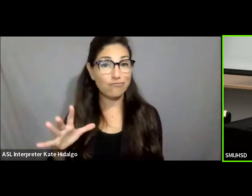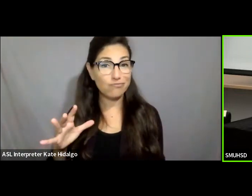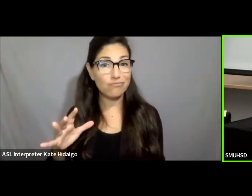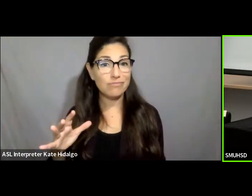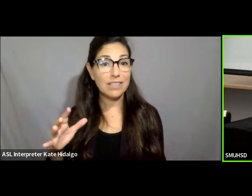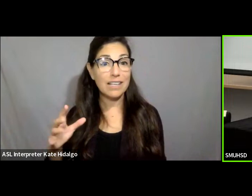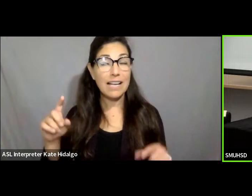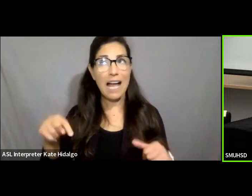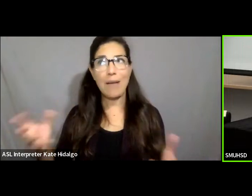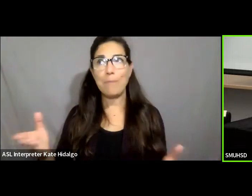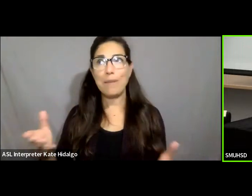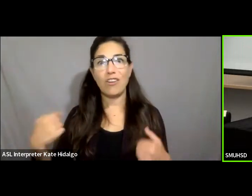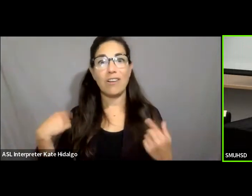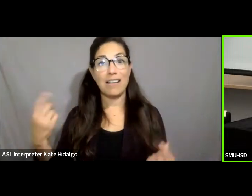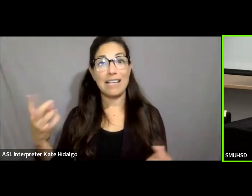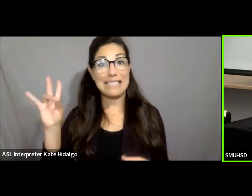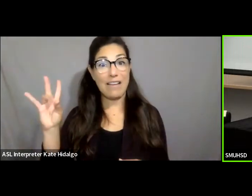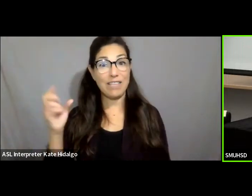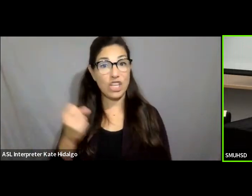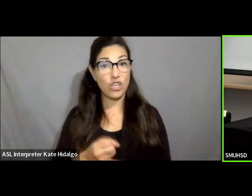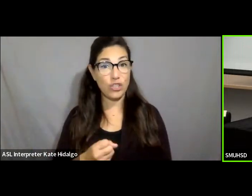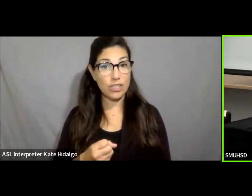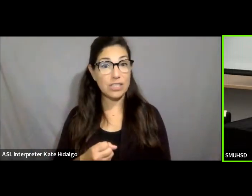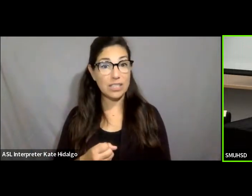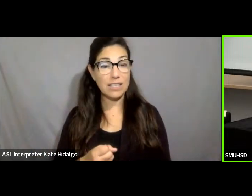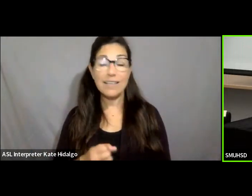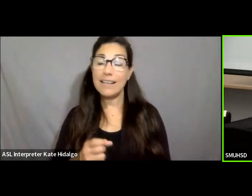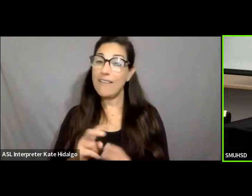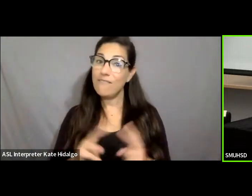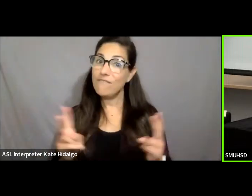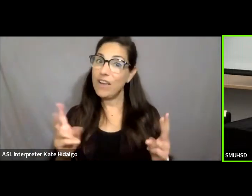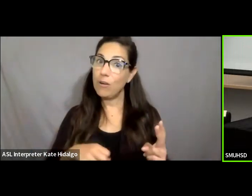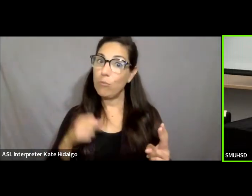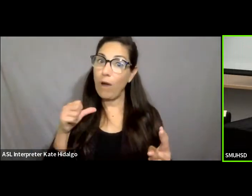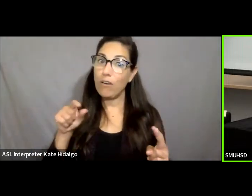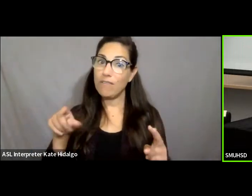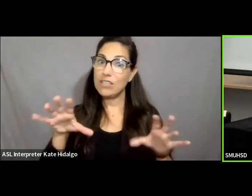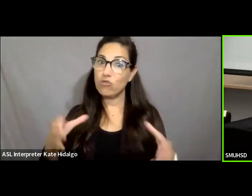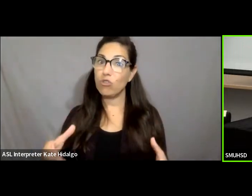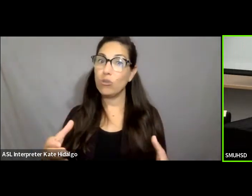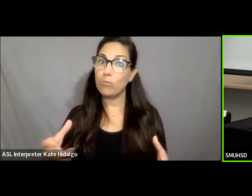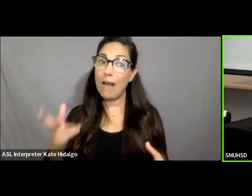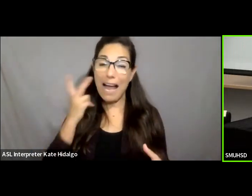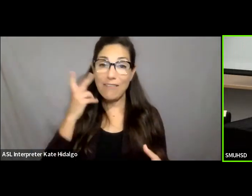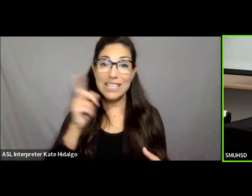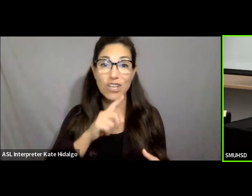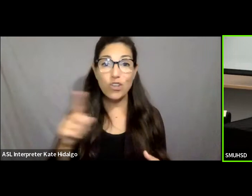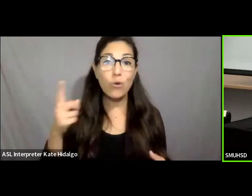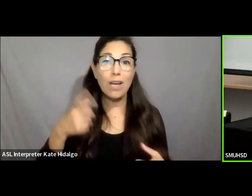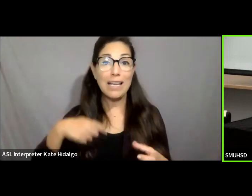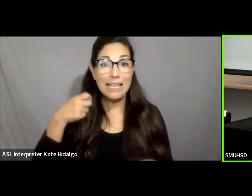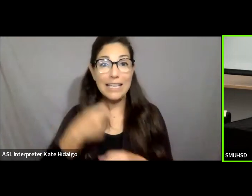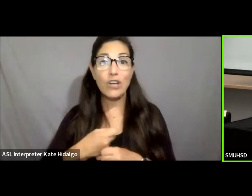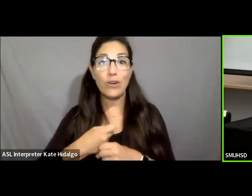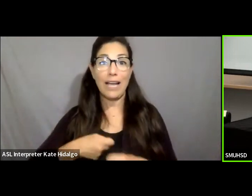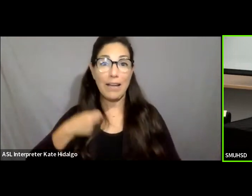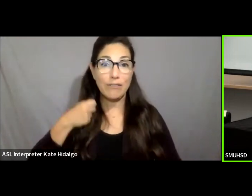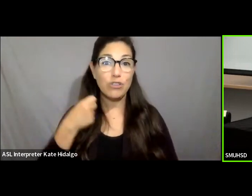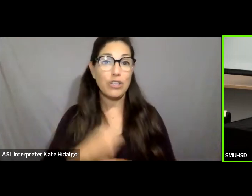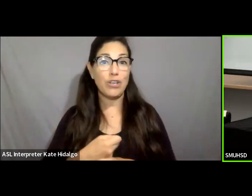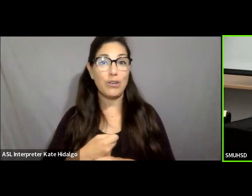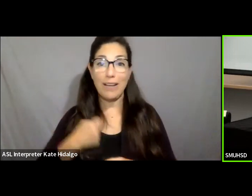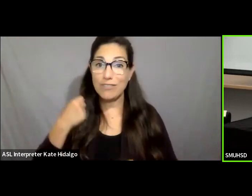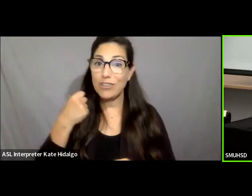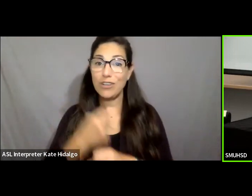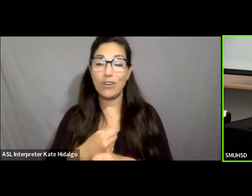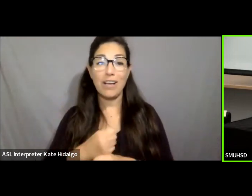been here for about 7 years now. I am very proud of this group. I've seen you guys year after year and what you've done, and I've learned